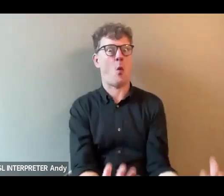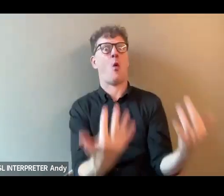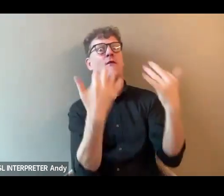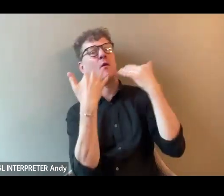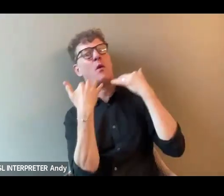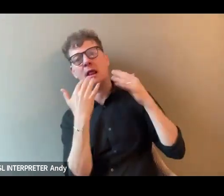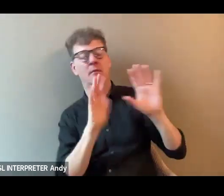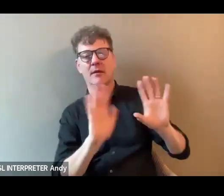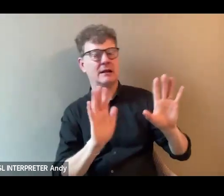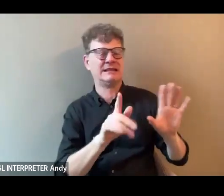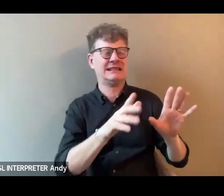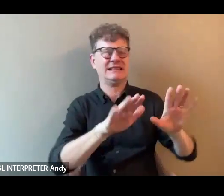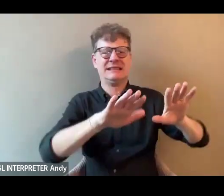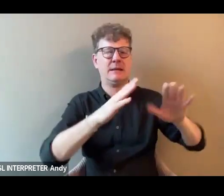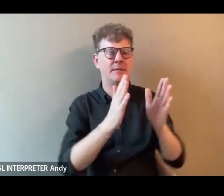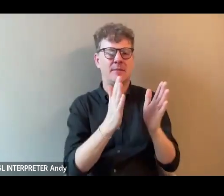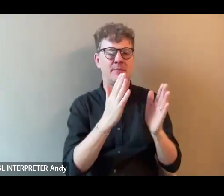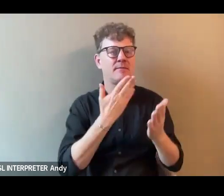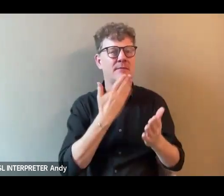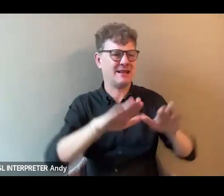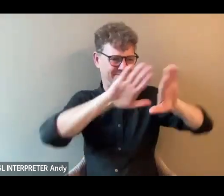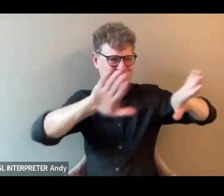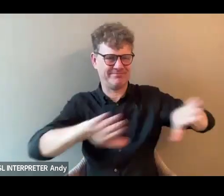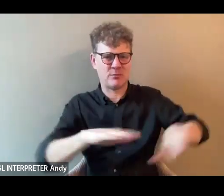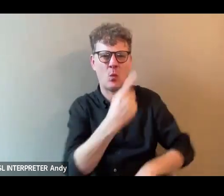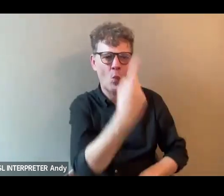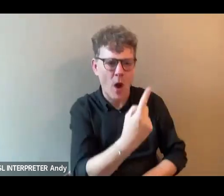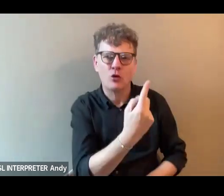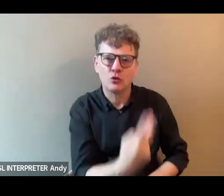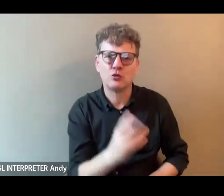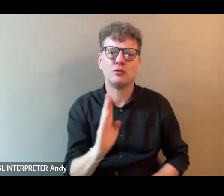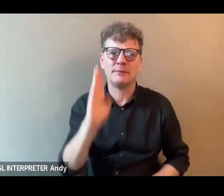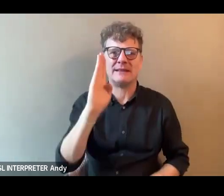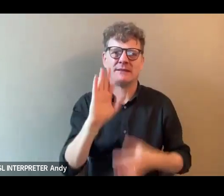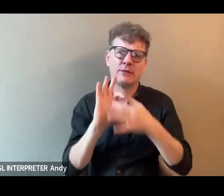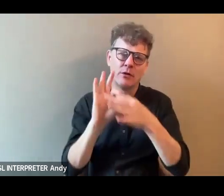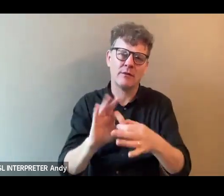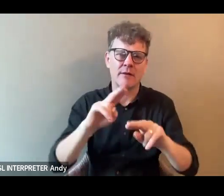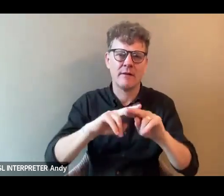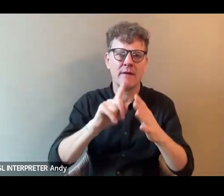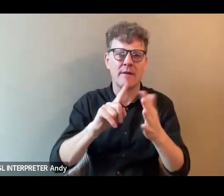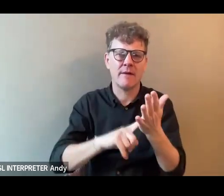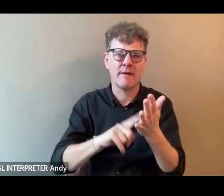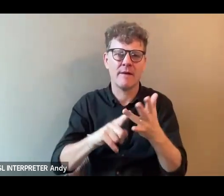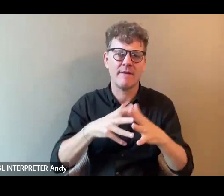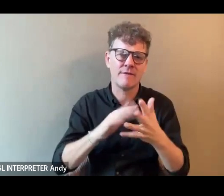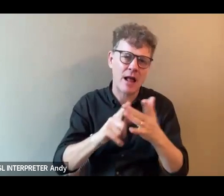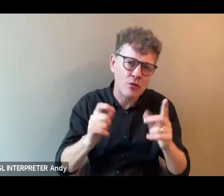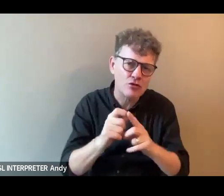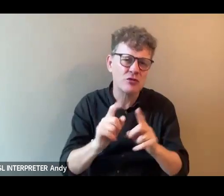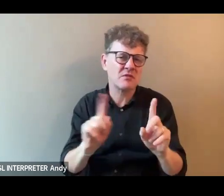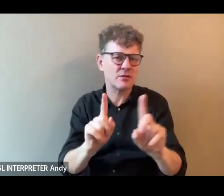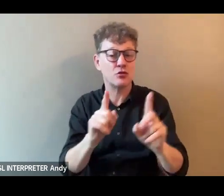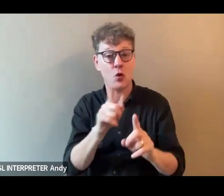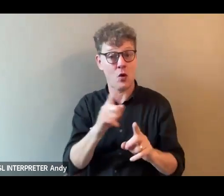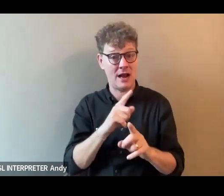can put forward 1 or 2 bids in this space, maybe for a fellowship or for a centre or something of that sort. So the institution itself has to introduce